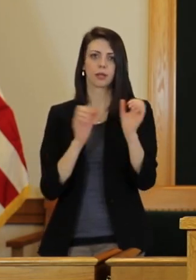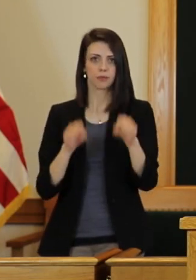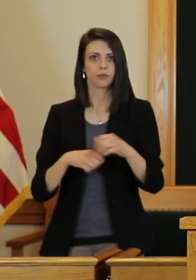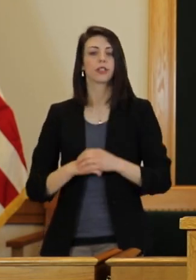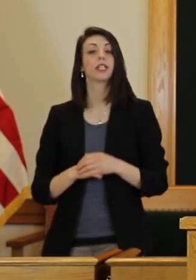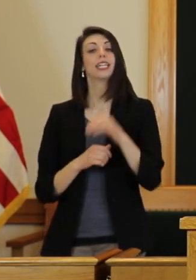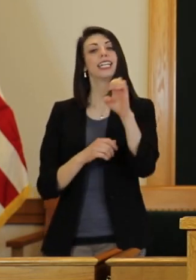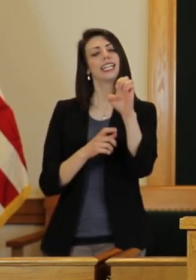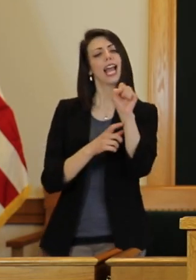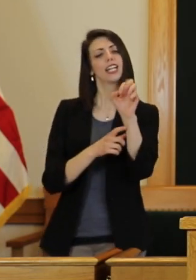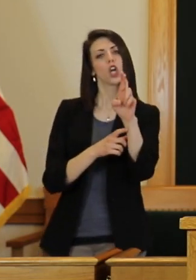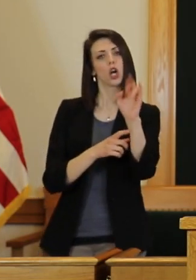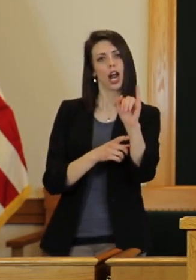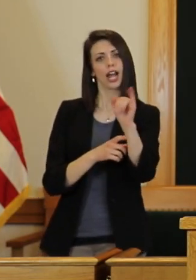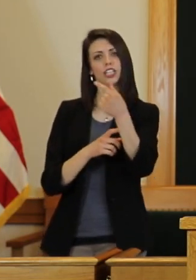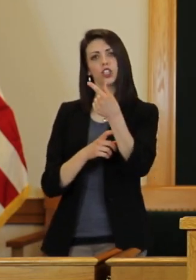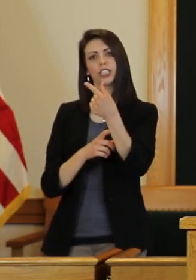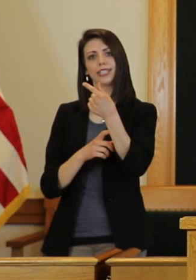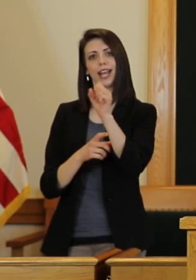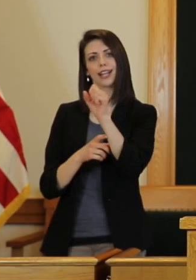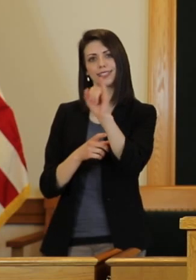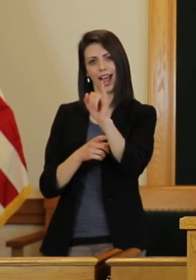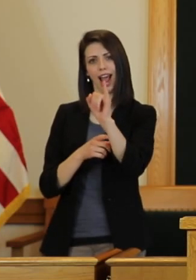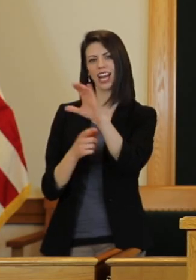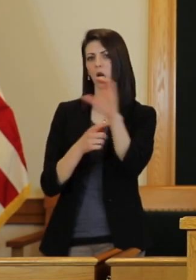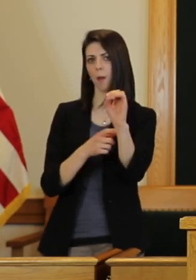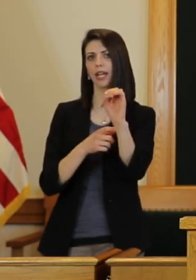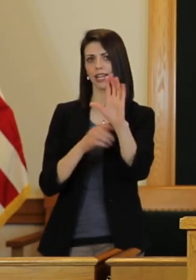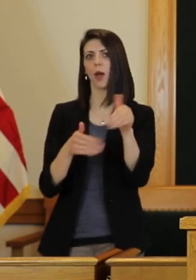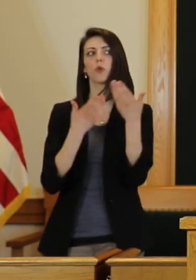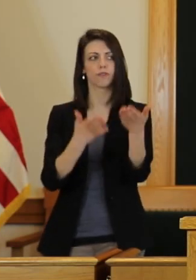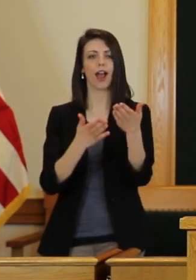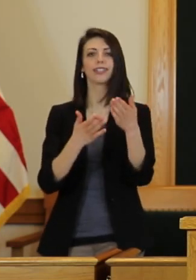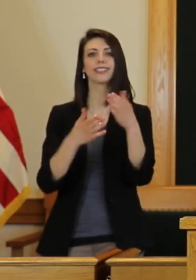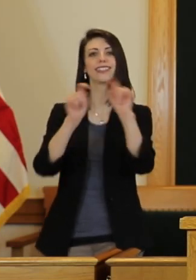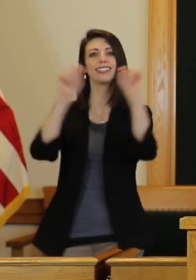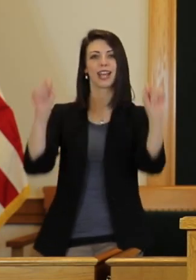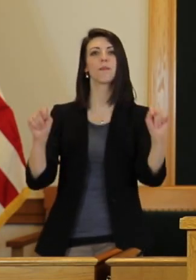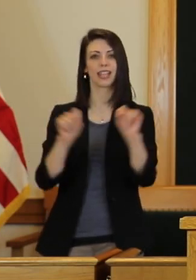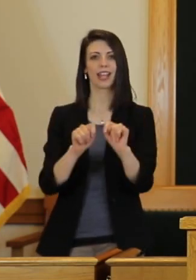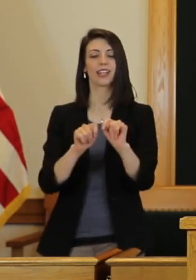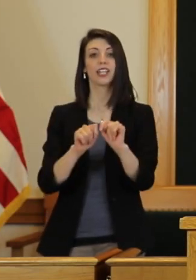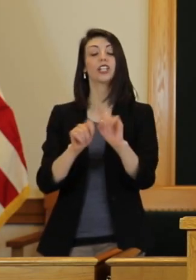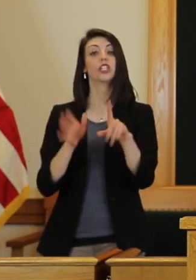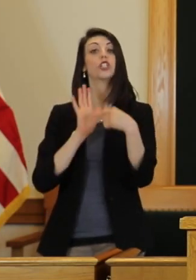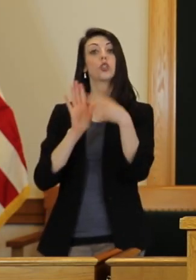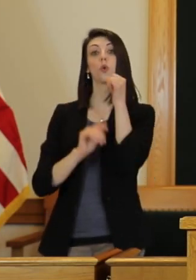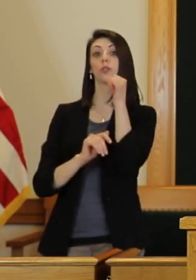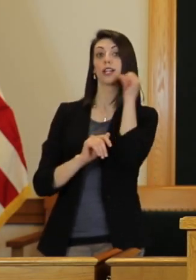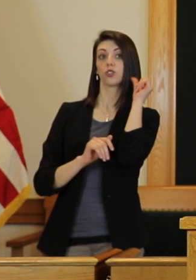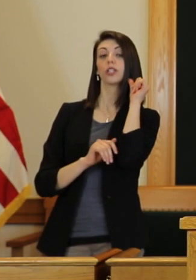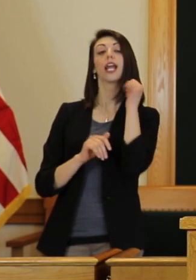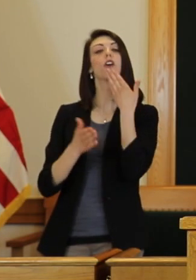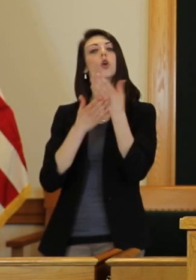ESRI, the GIS company that offered the template, identified our site last week to a nationwide audience as a good example